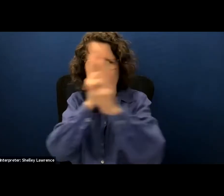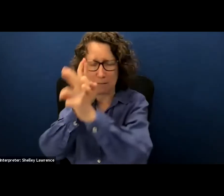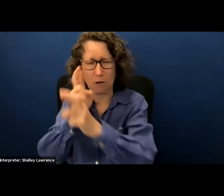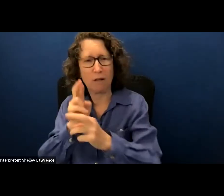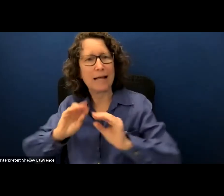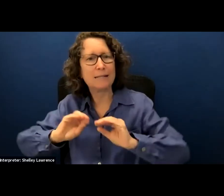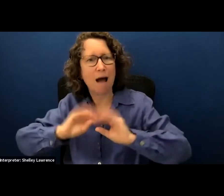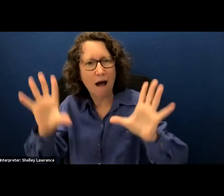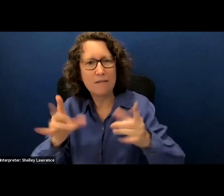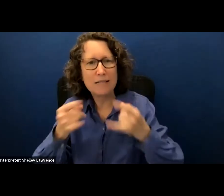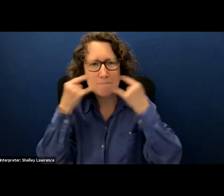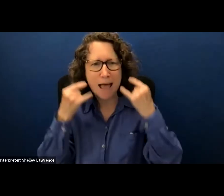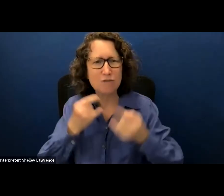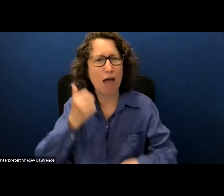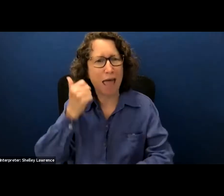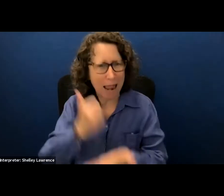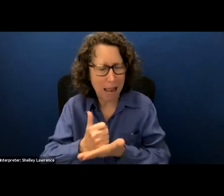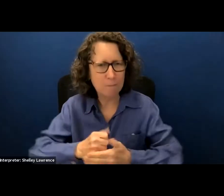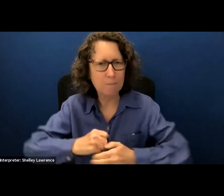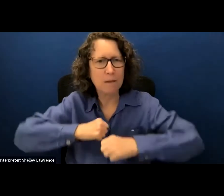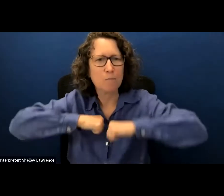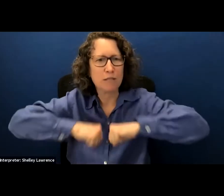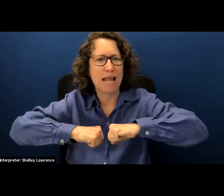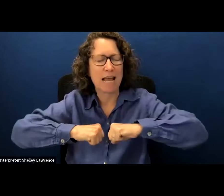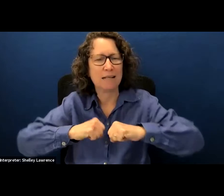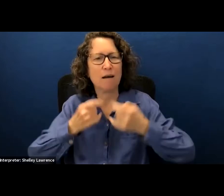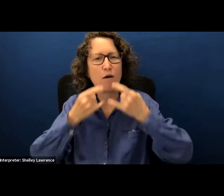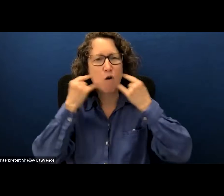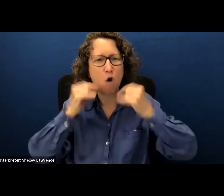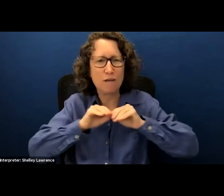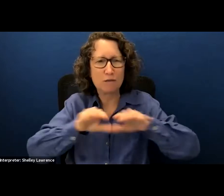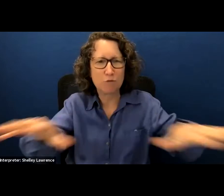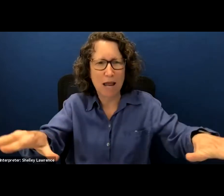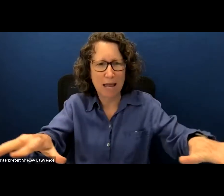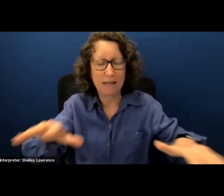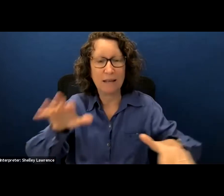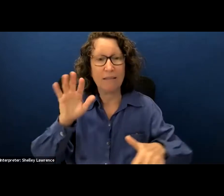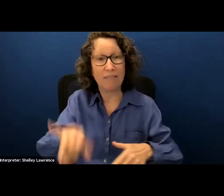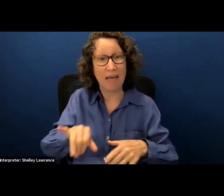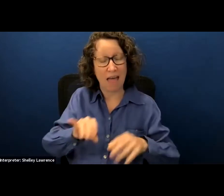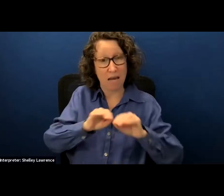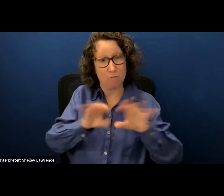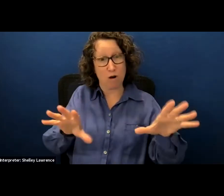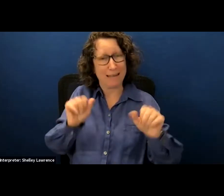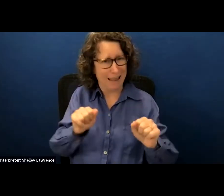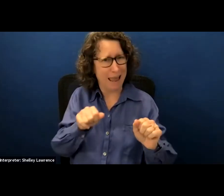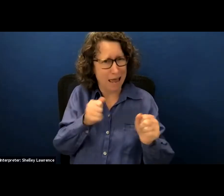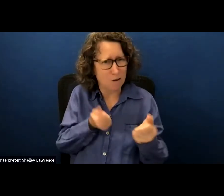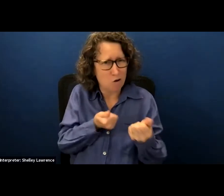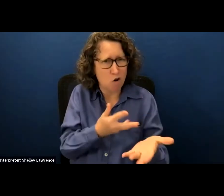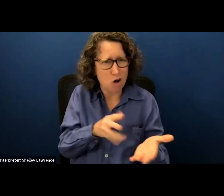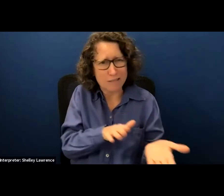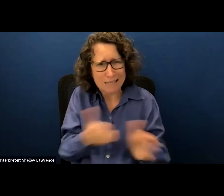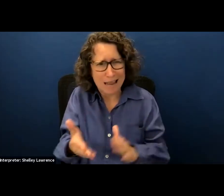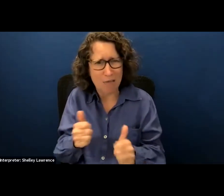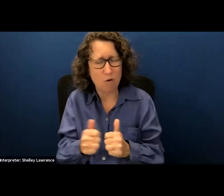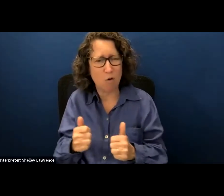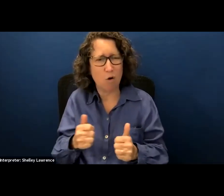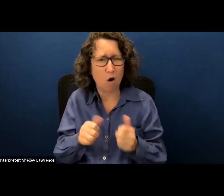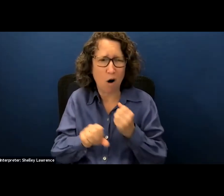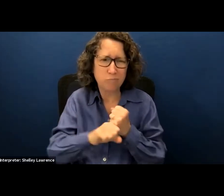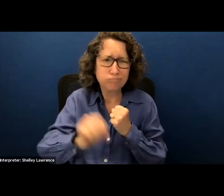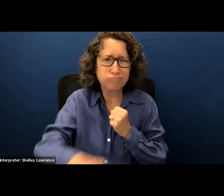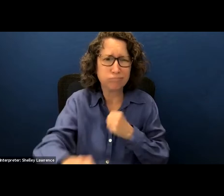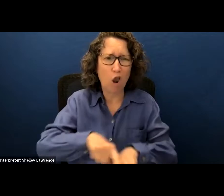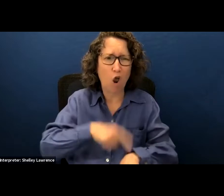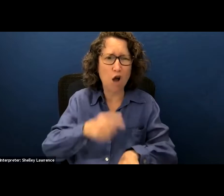masks are good for preventing spread of COVID-19, which is a virus that can kill people or can cause long-term